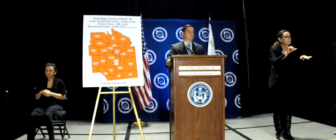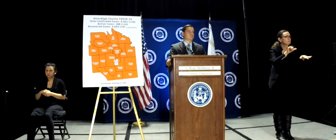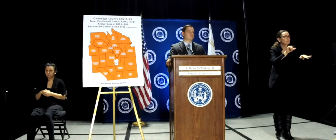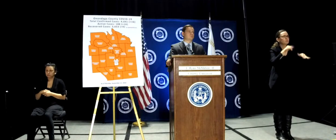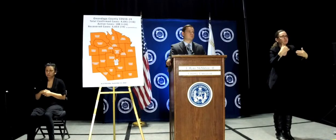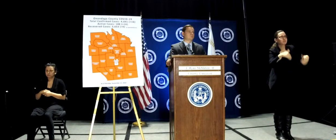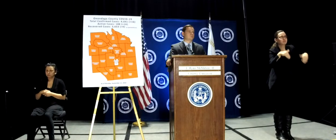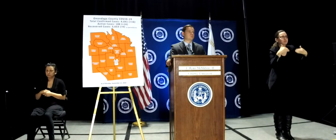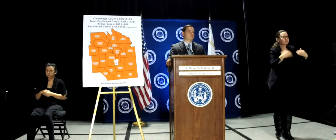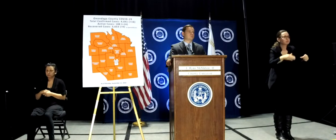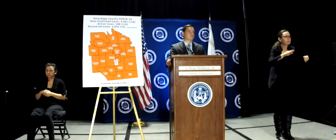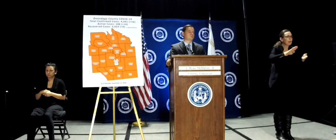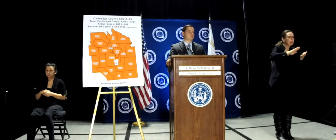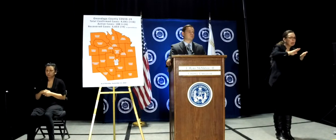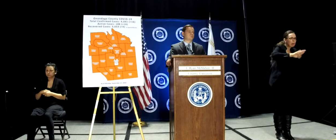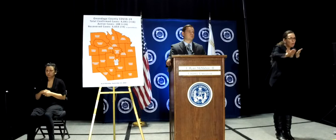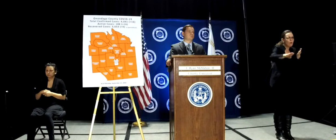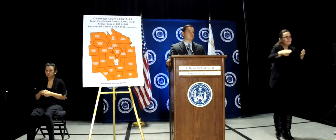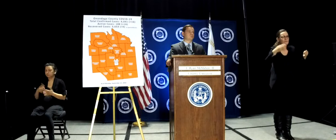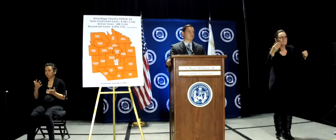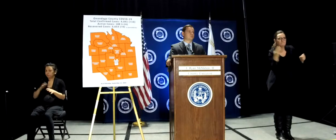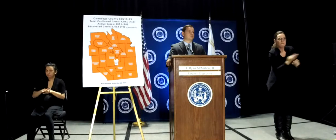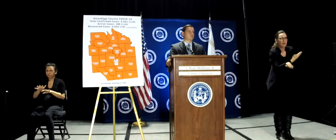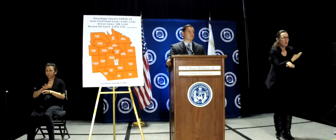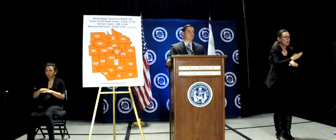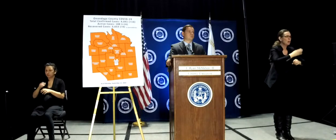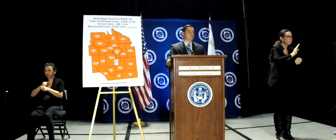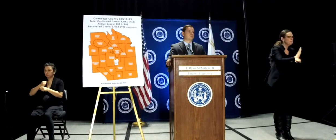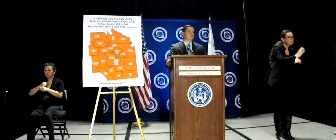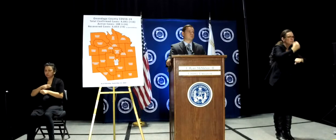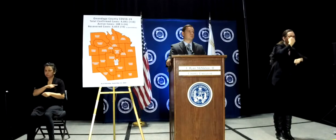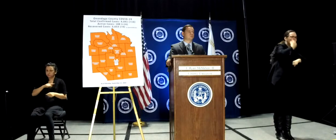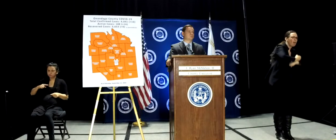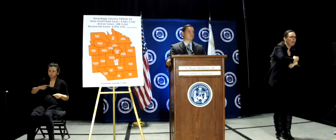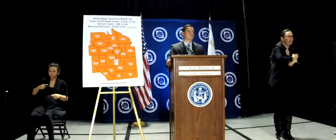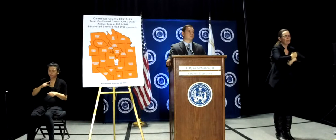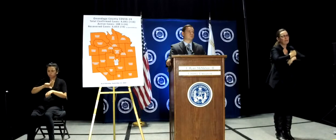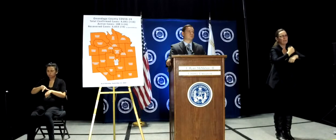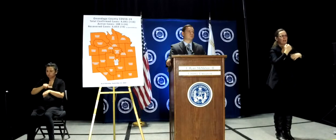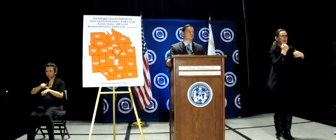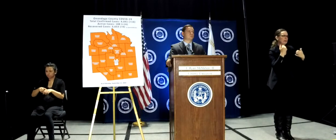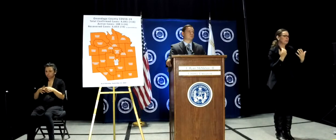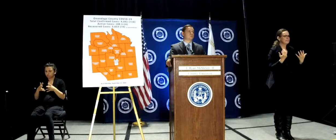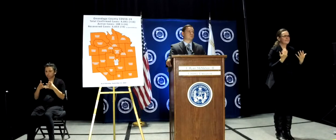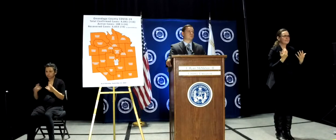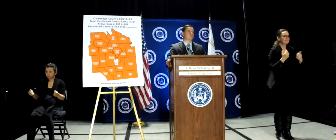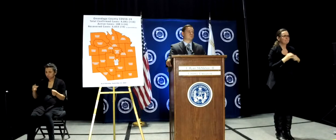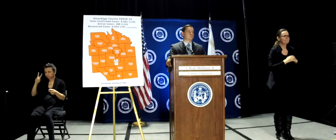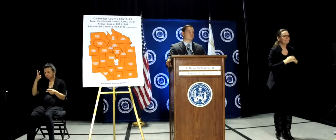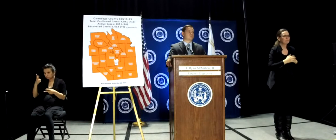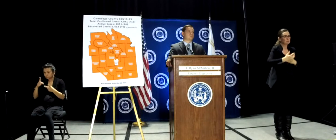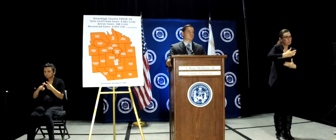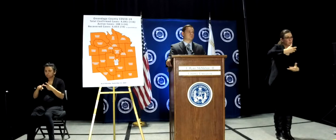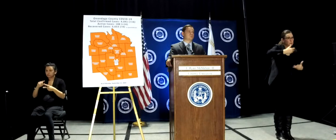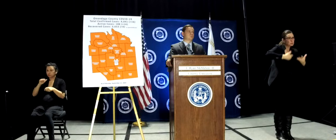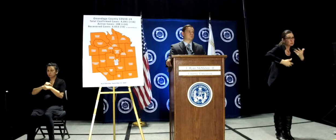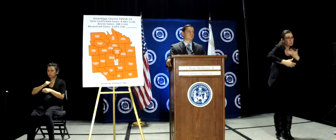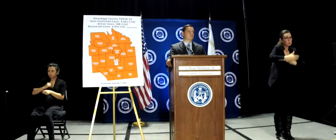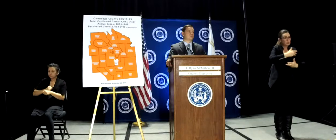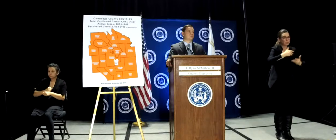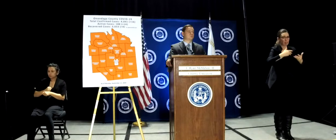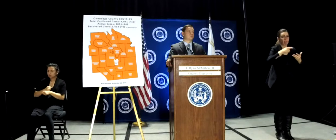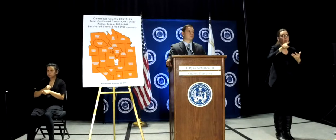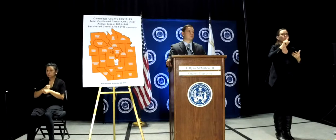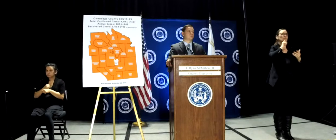I assume that the stress on the social services department and maybe child protective and some of the